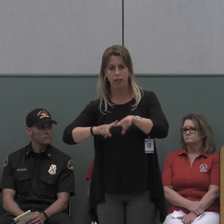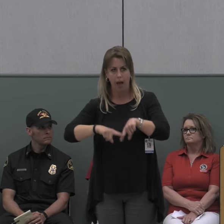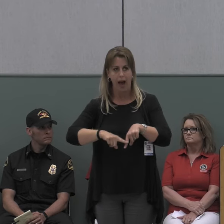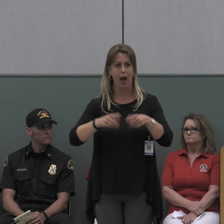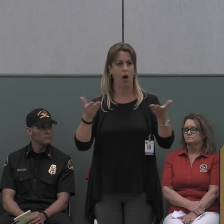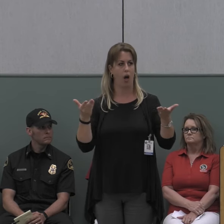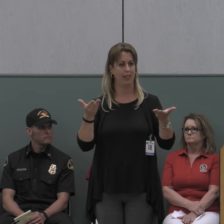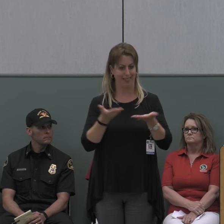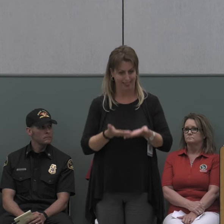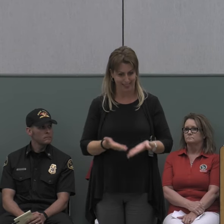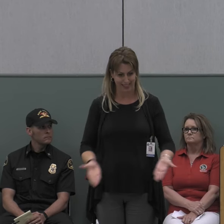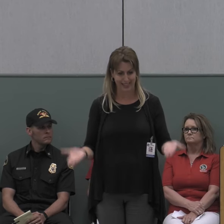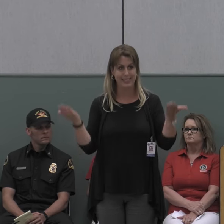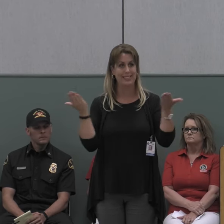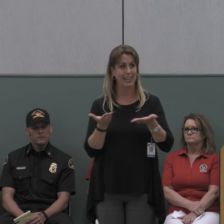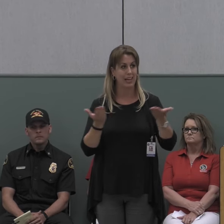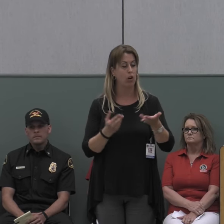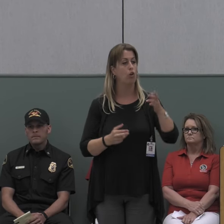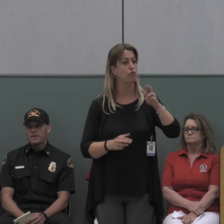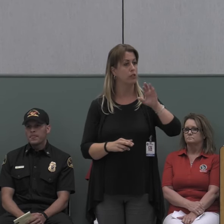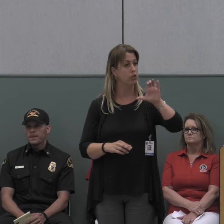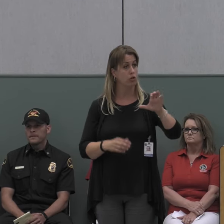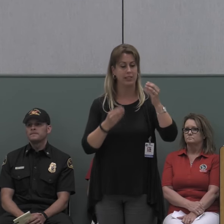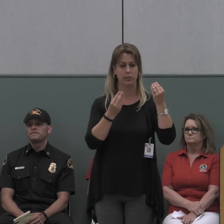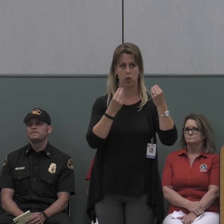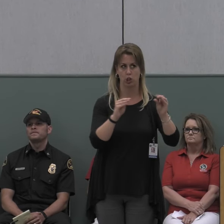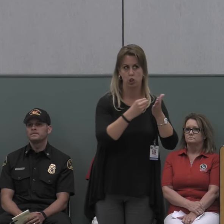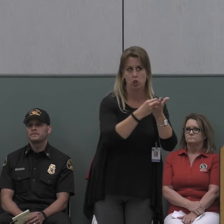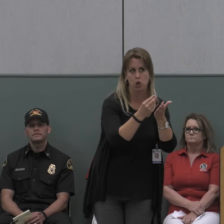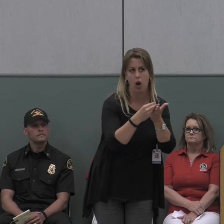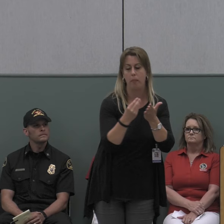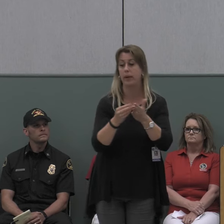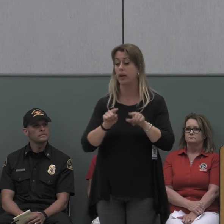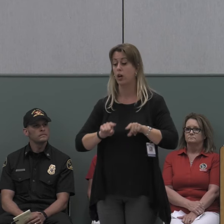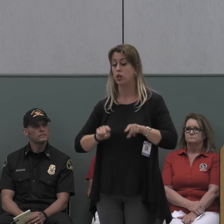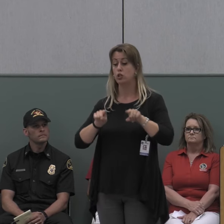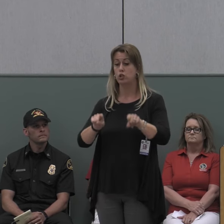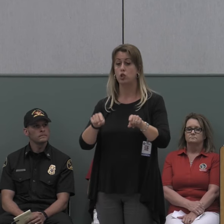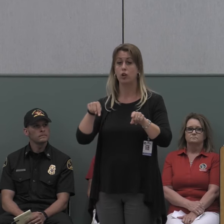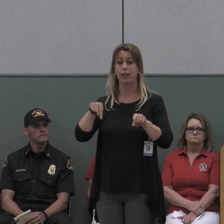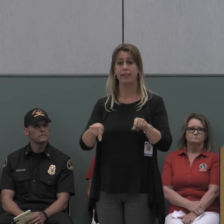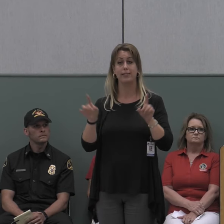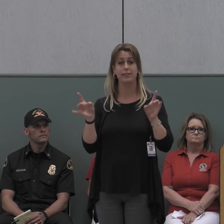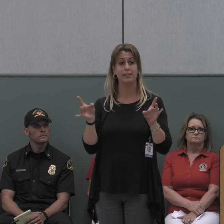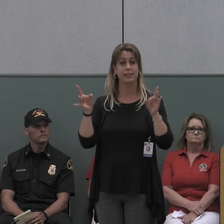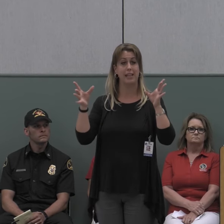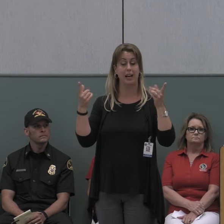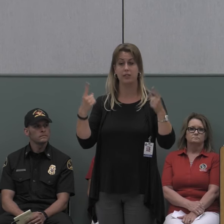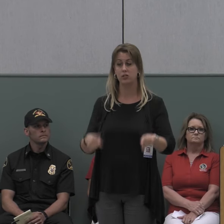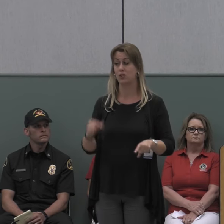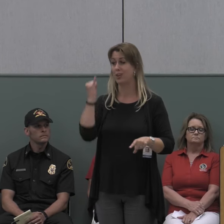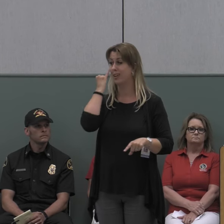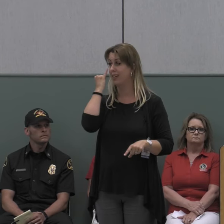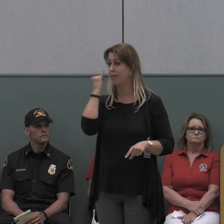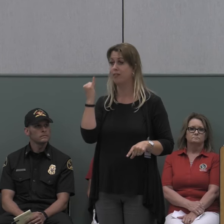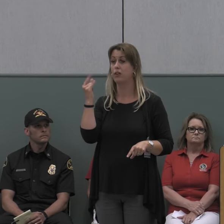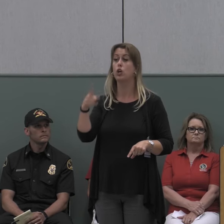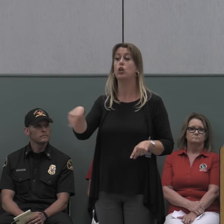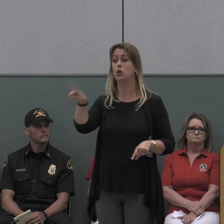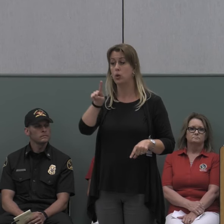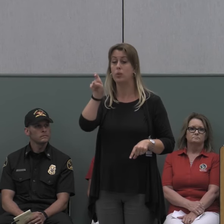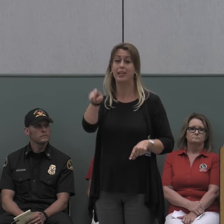daily lives, shopping, things like that. During this disaster, for those of you who have been displaced, who need